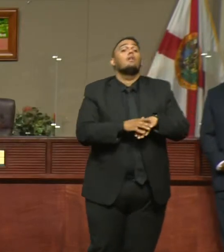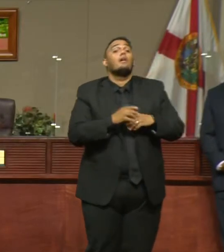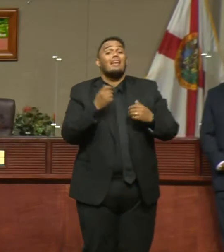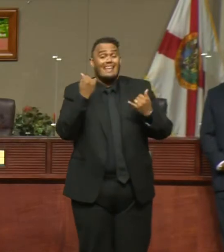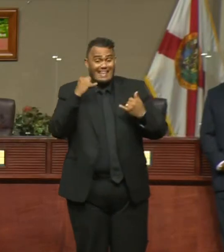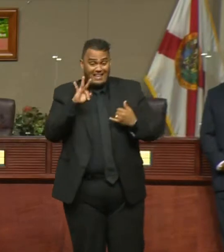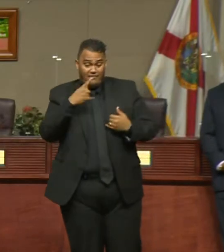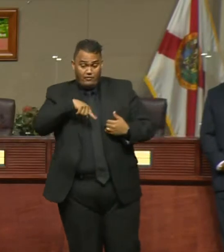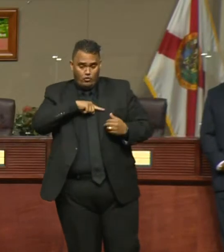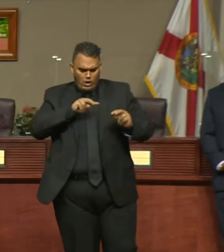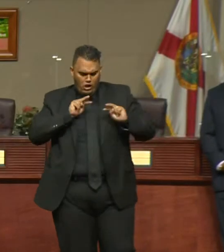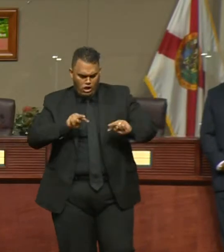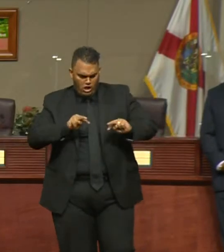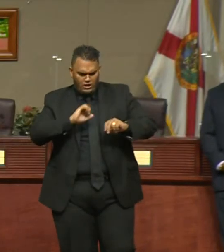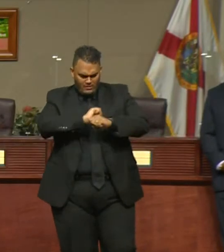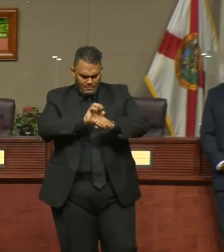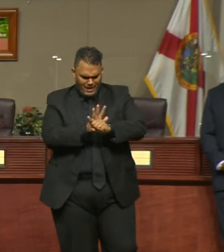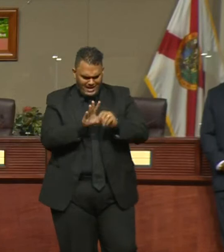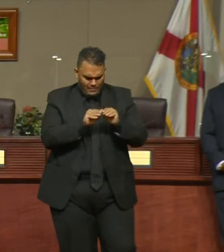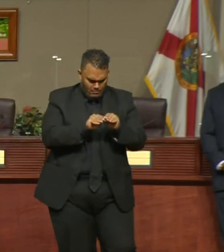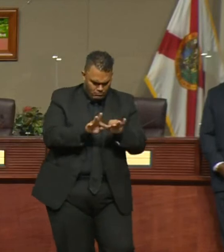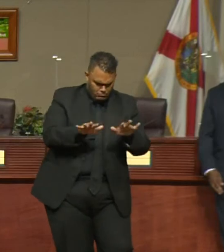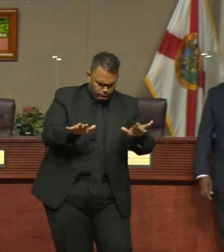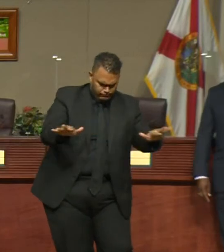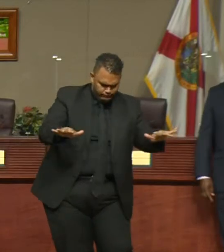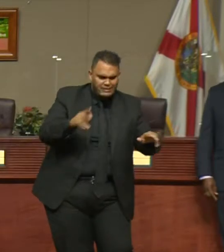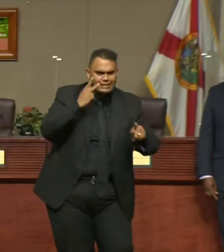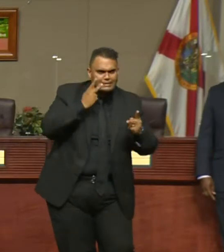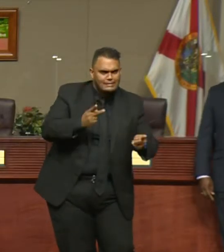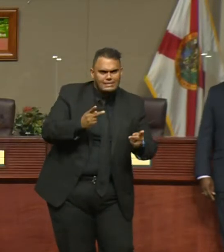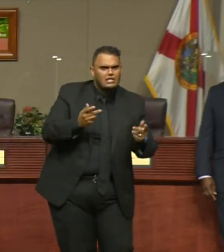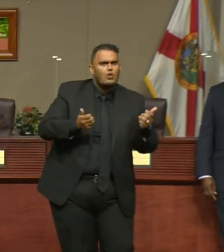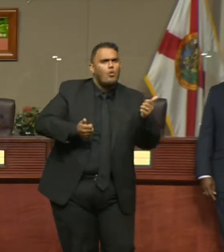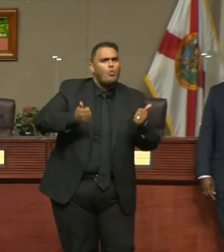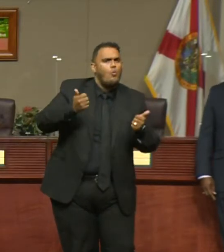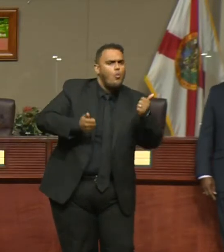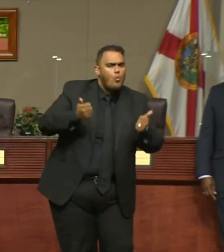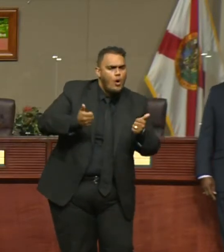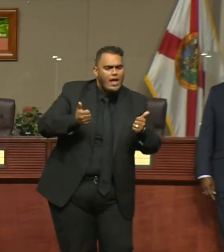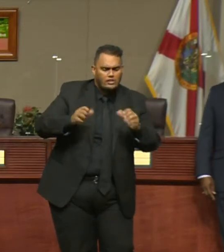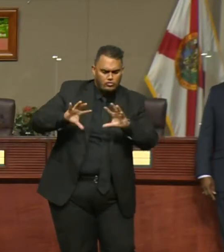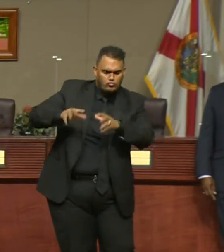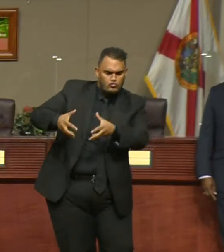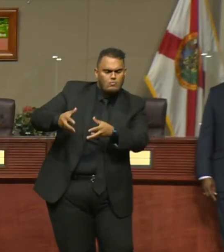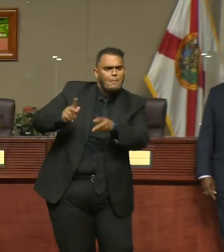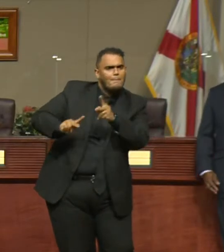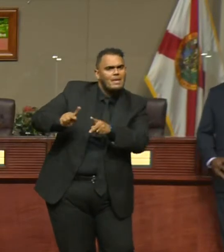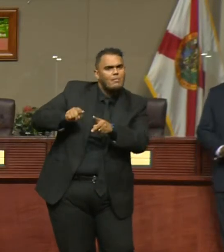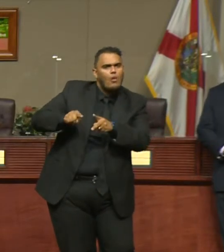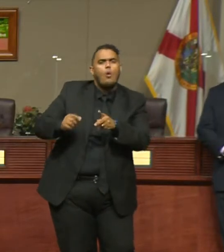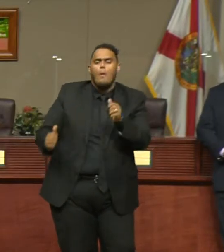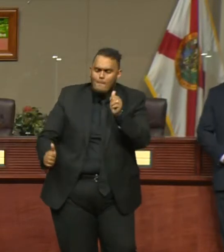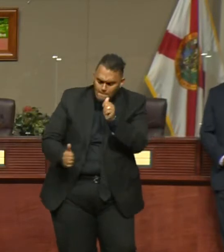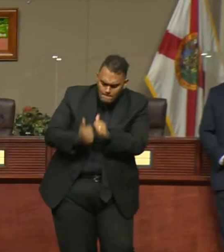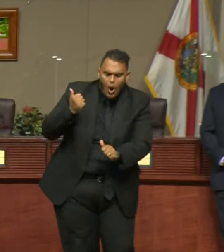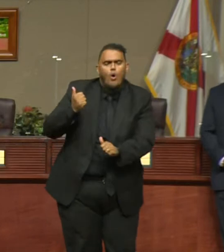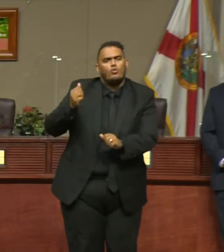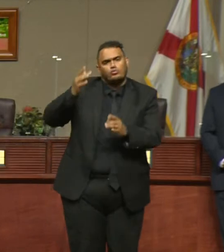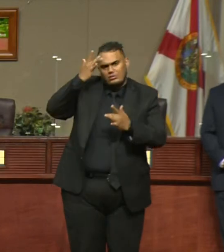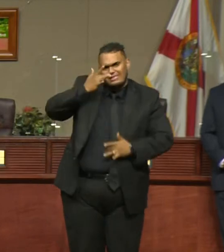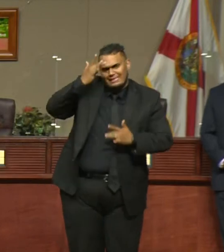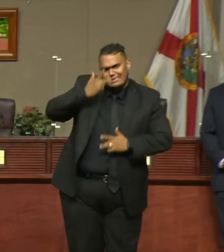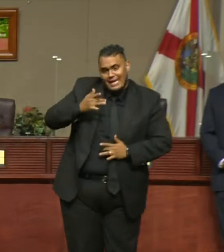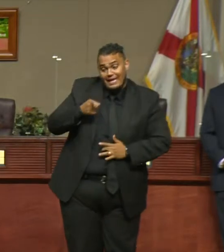of the population is having the highest number of cases now, it is people who are between 15